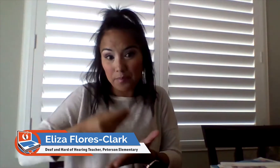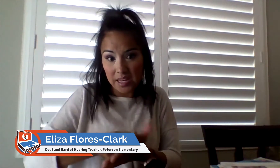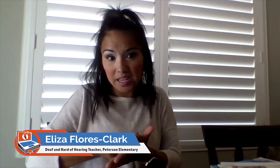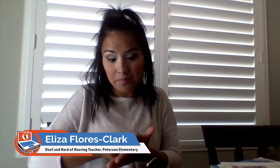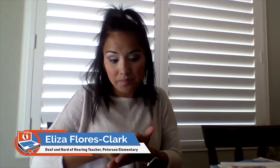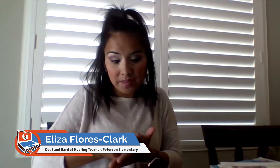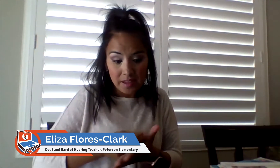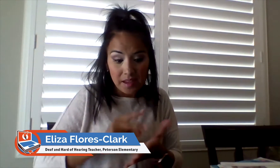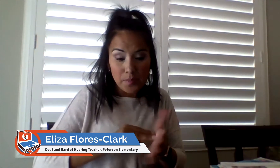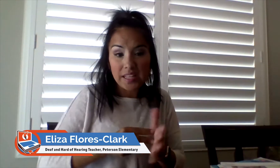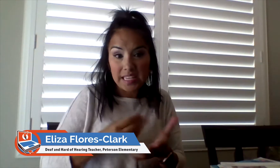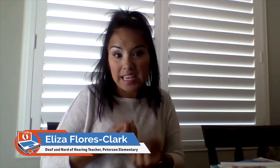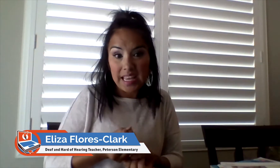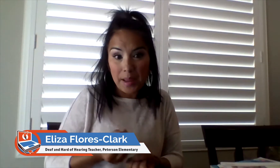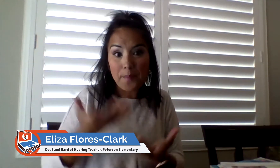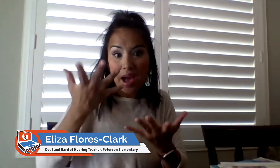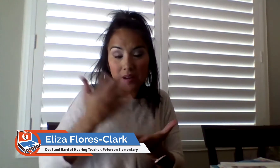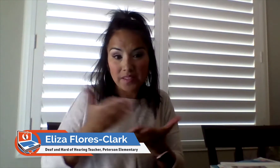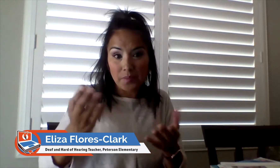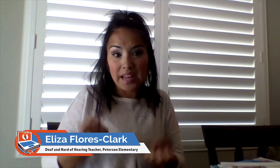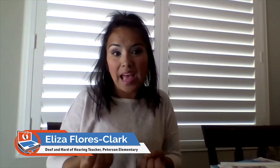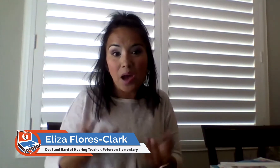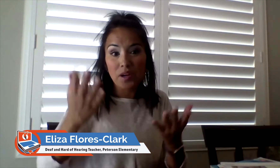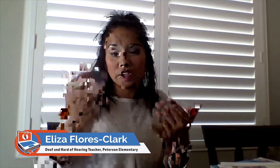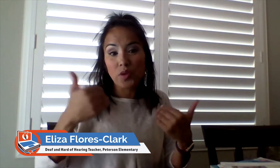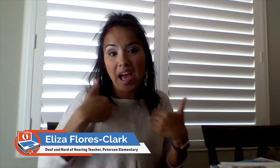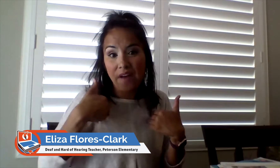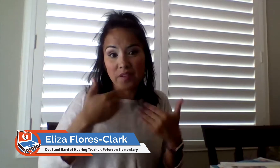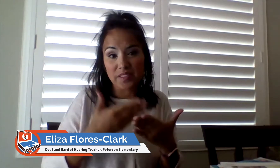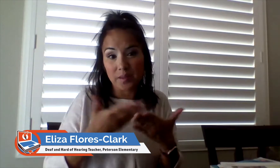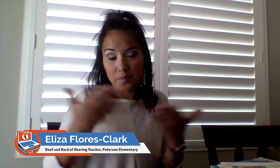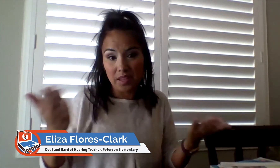money means like an amount of something, how much you have of something.